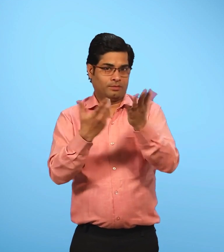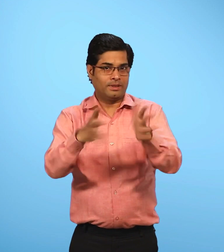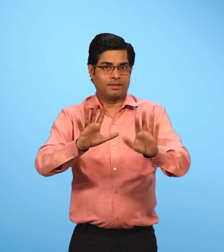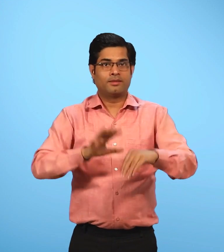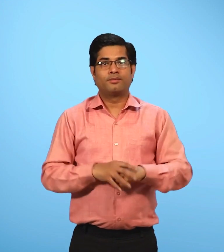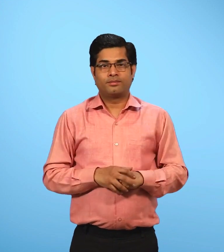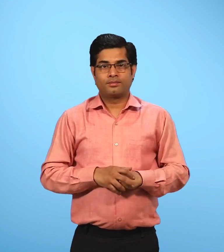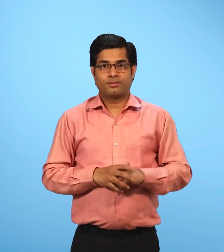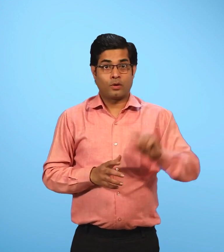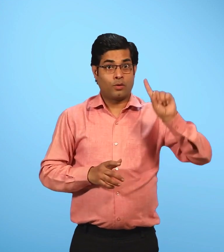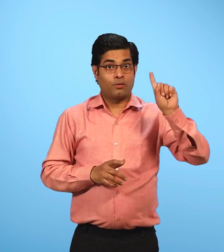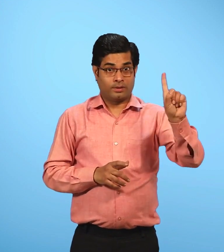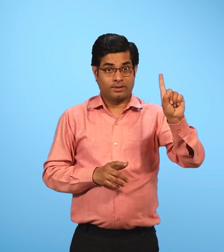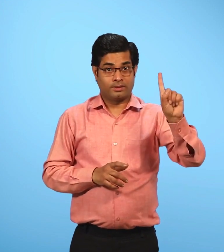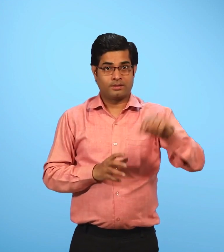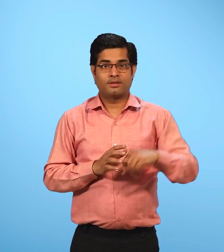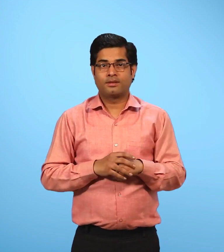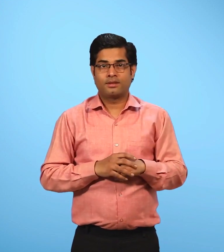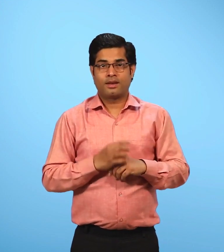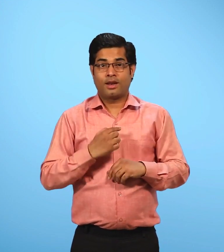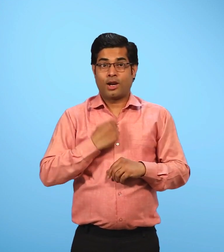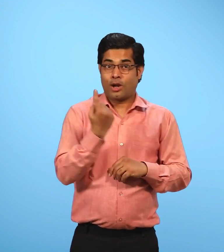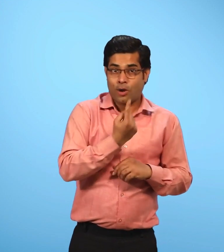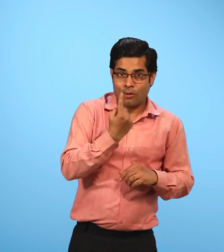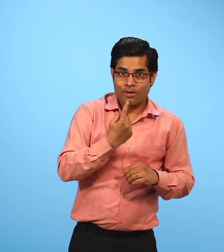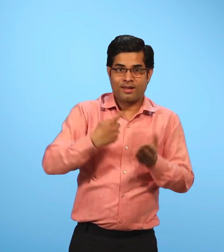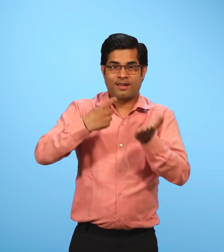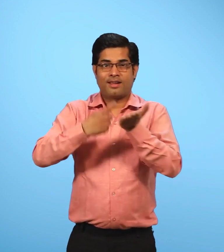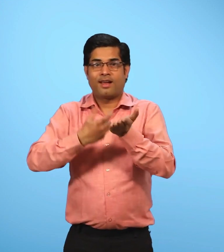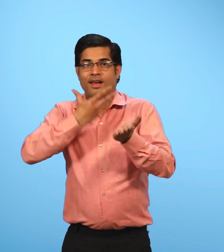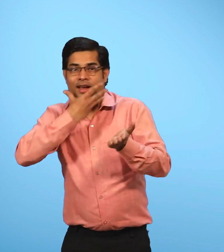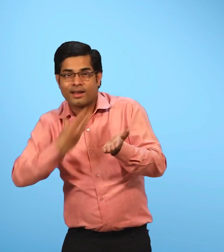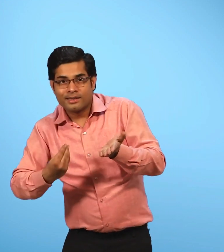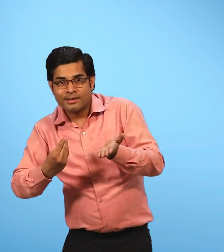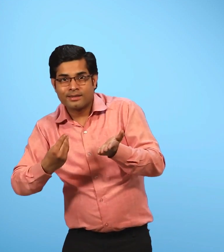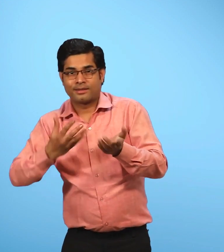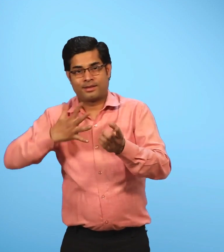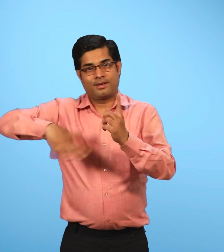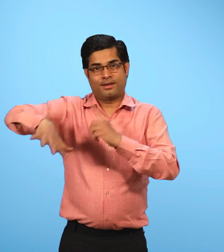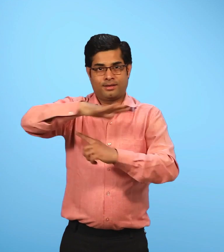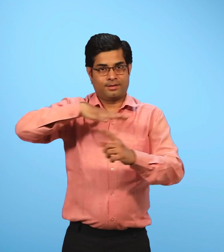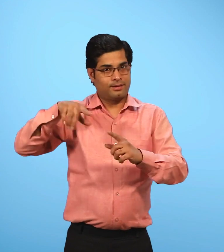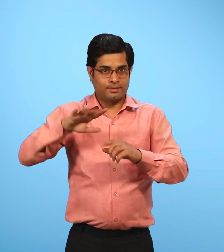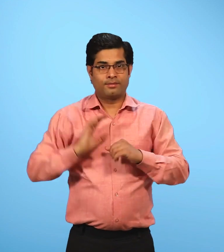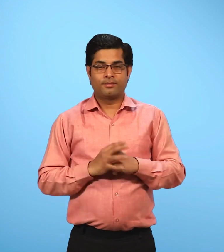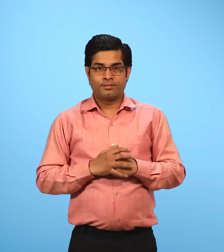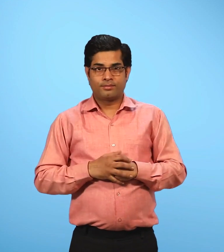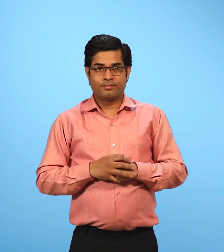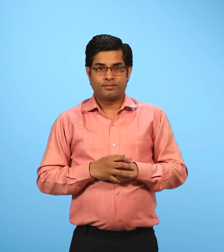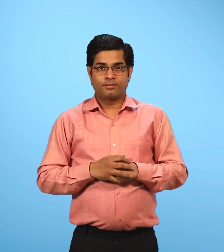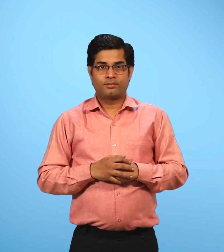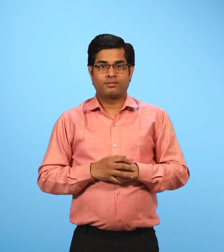If you were alone at home and suddenly someone knocked at your door, what would you do?